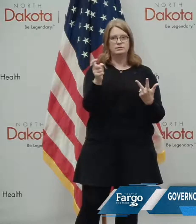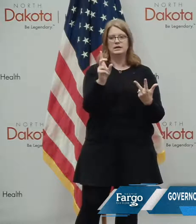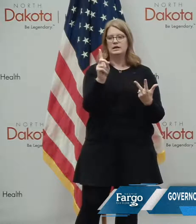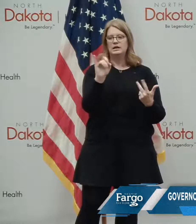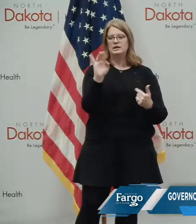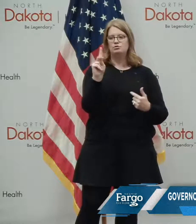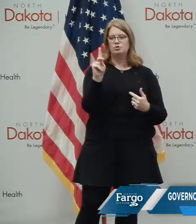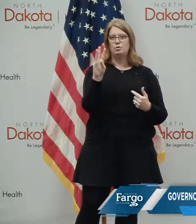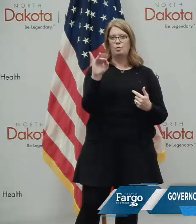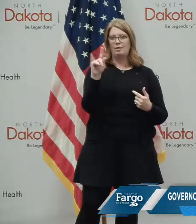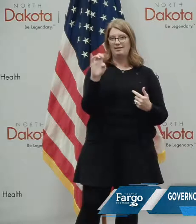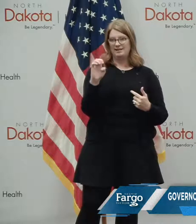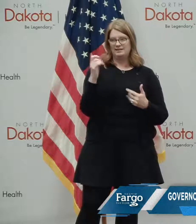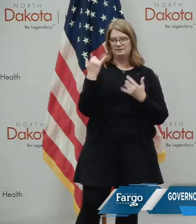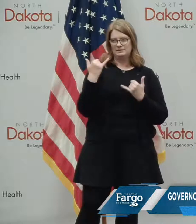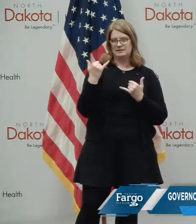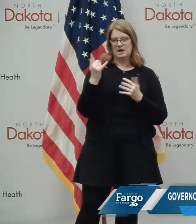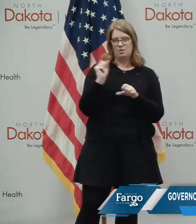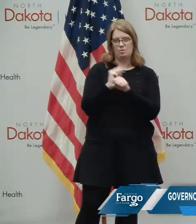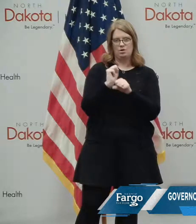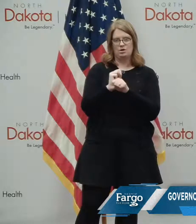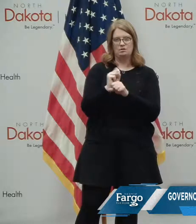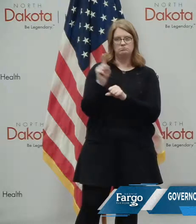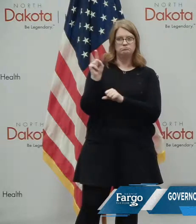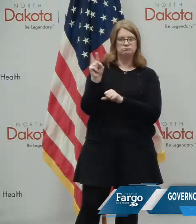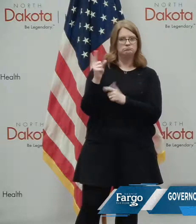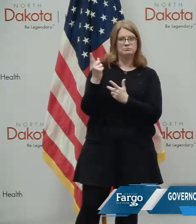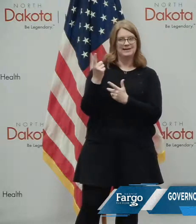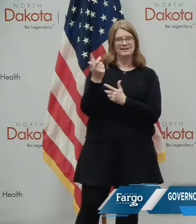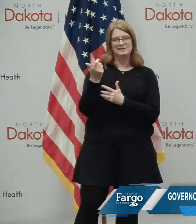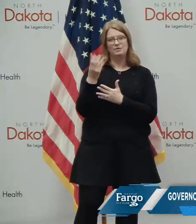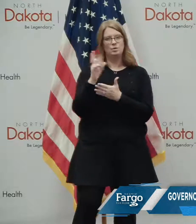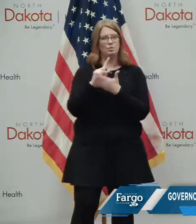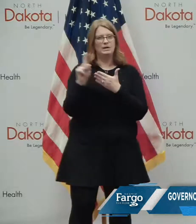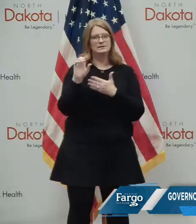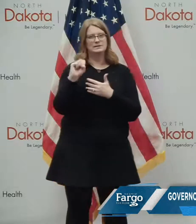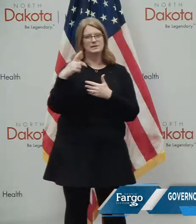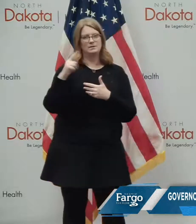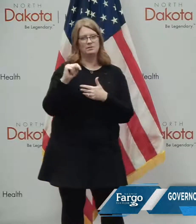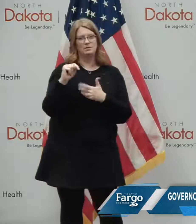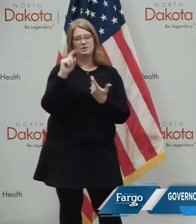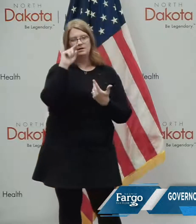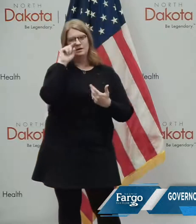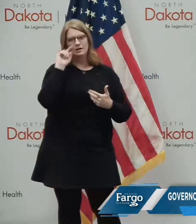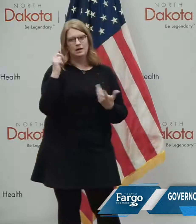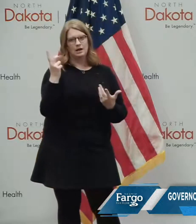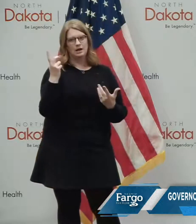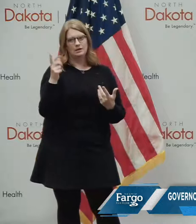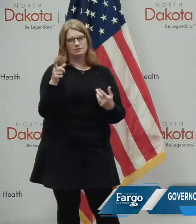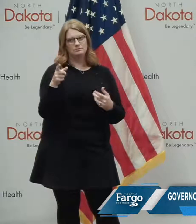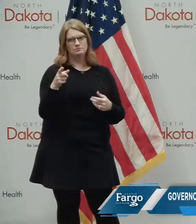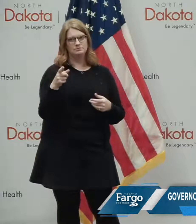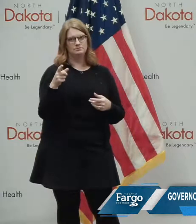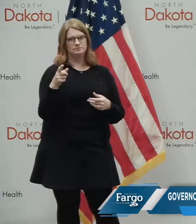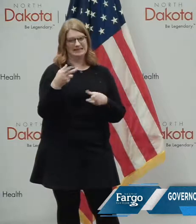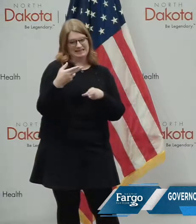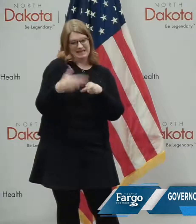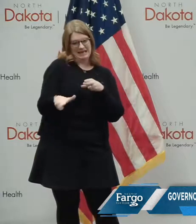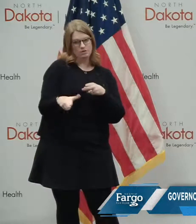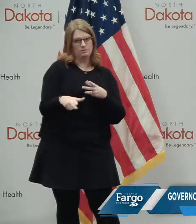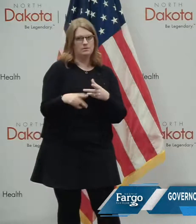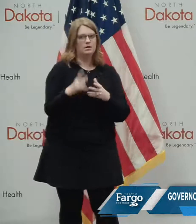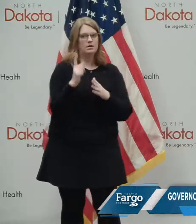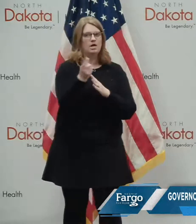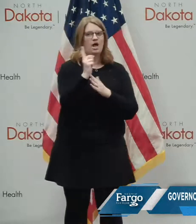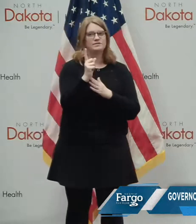in that position today, again, as he did for a couple weeks in September and the last week, the guy is, when even as an interim, you're thrown into a